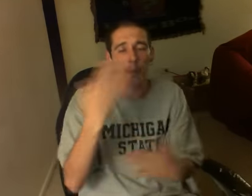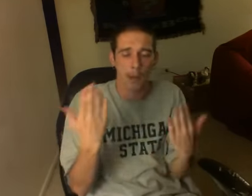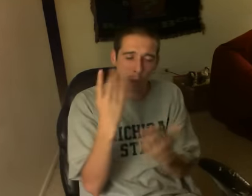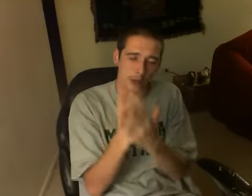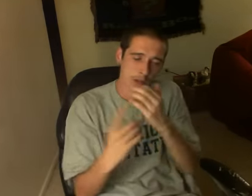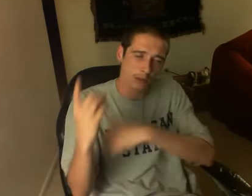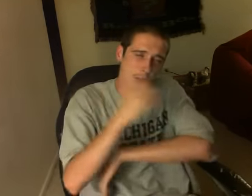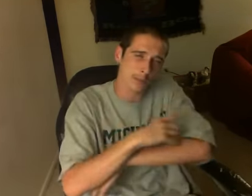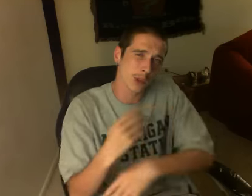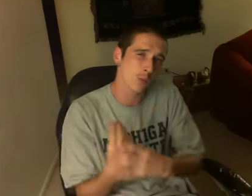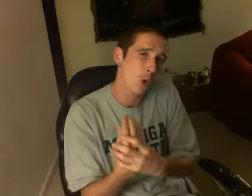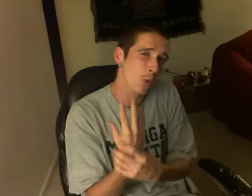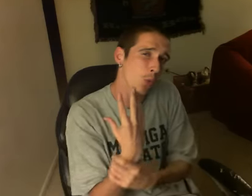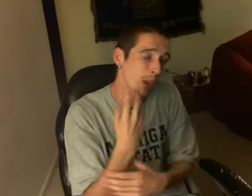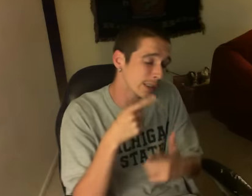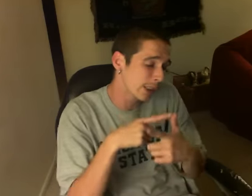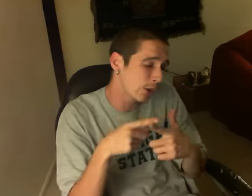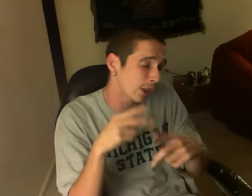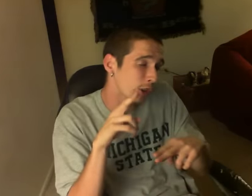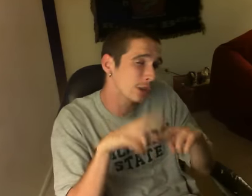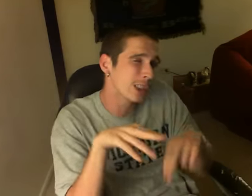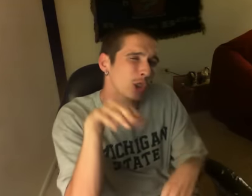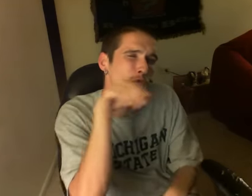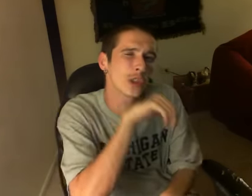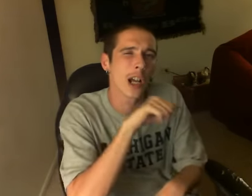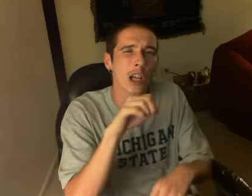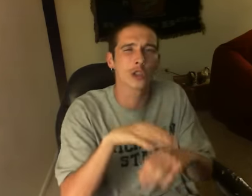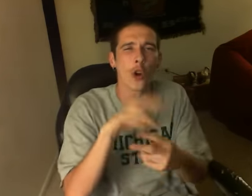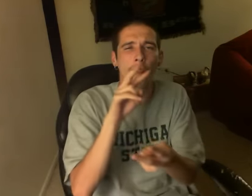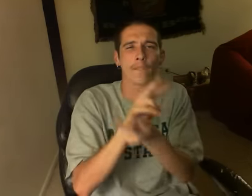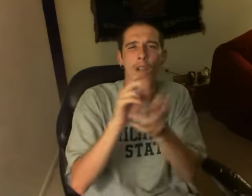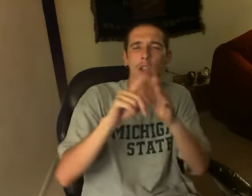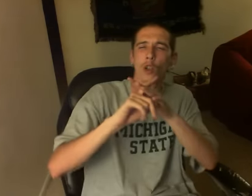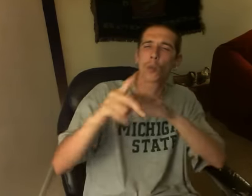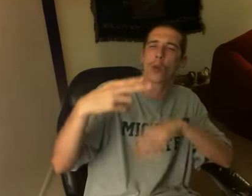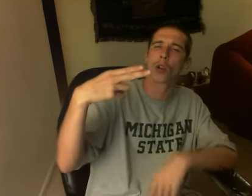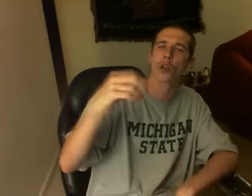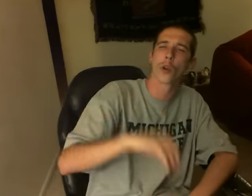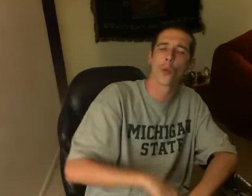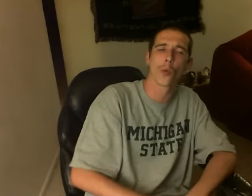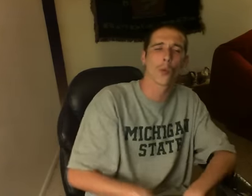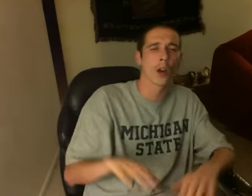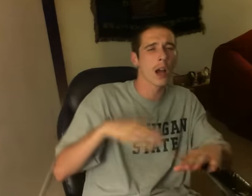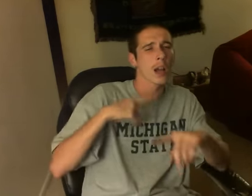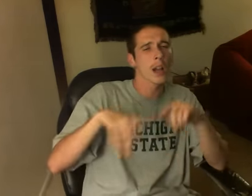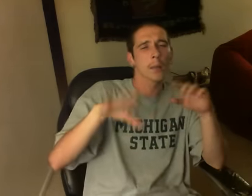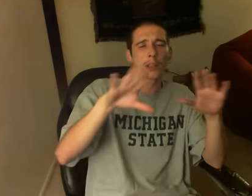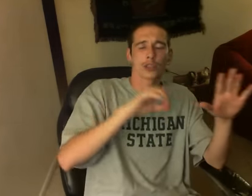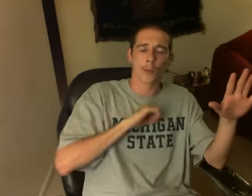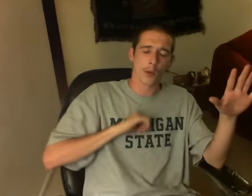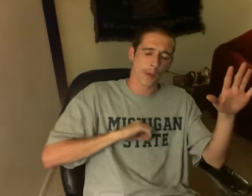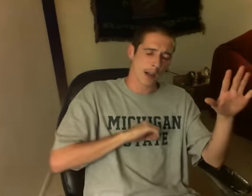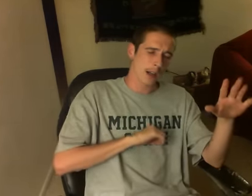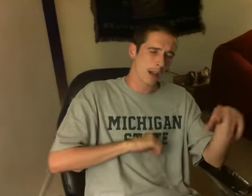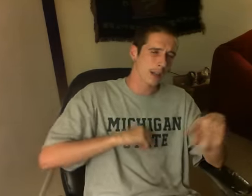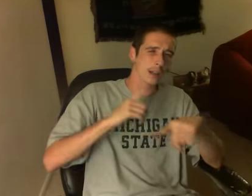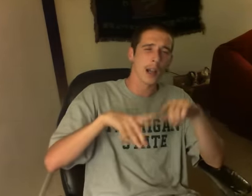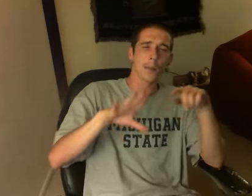day. Maybe we'll someday grow. Till then, just sit your drunk ass on that fucking runway, ho. I can't be your Superman. Can't be your